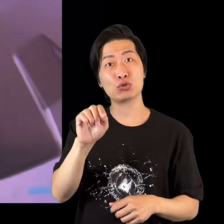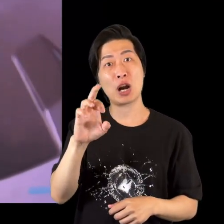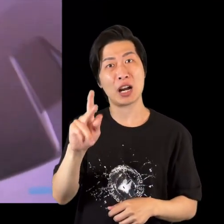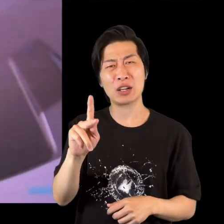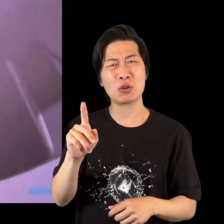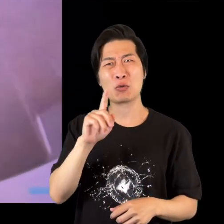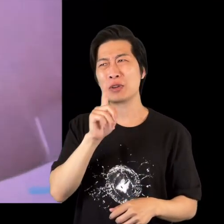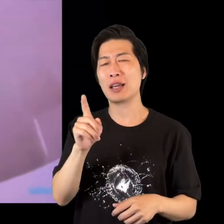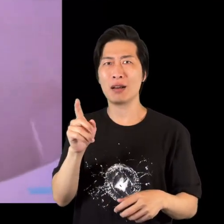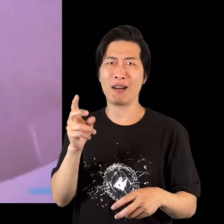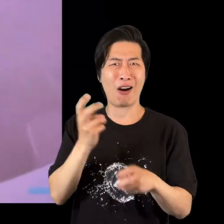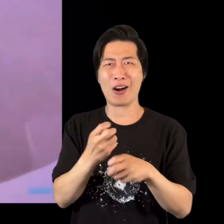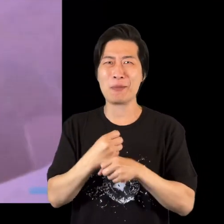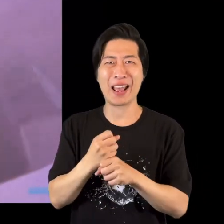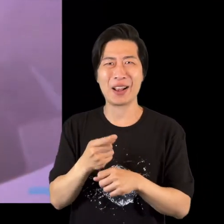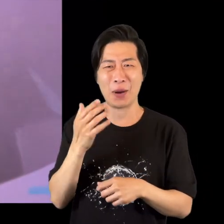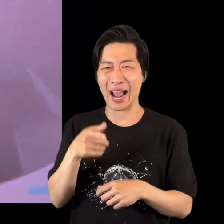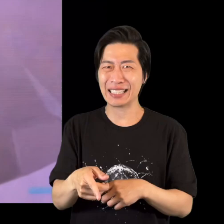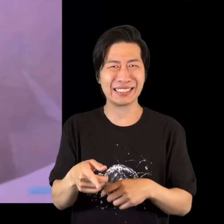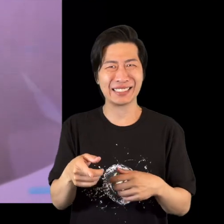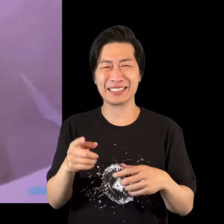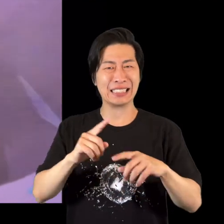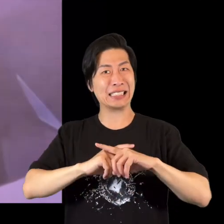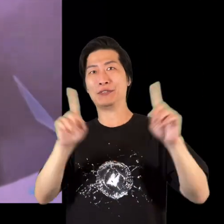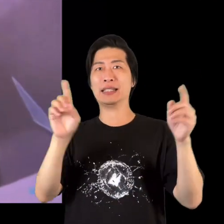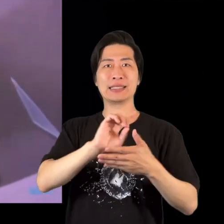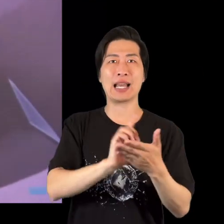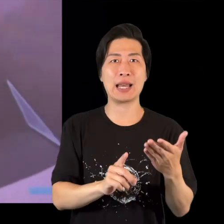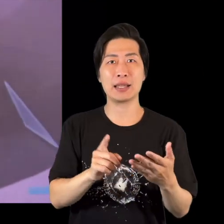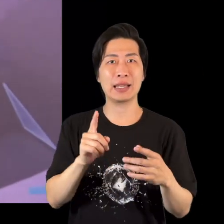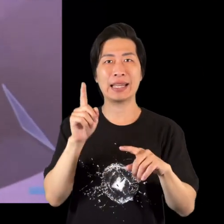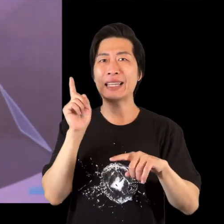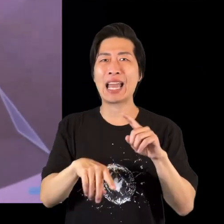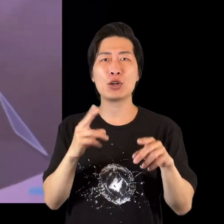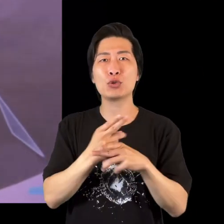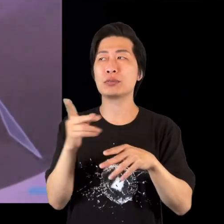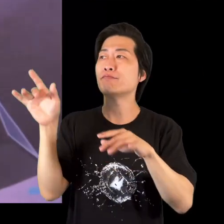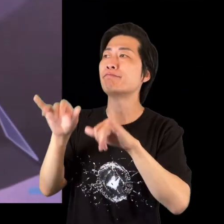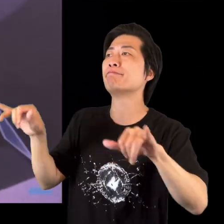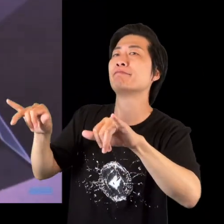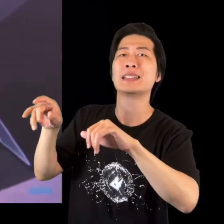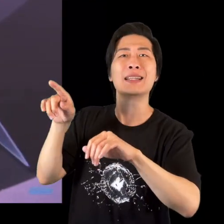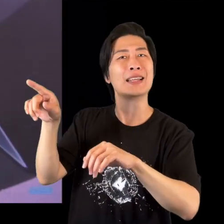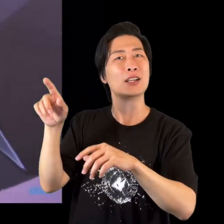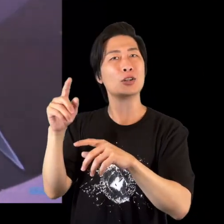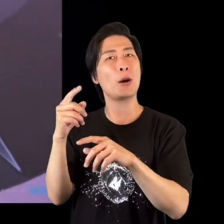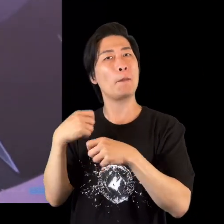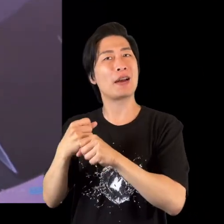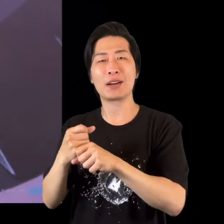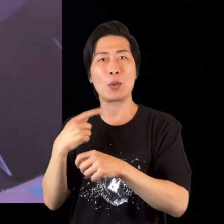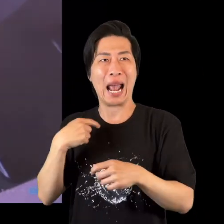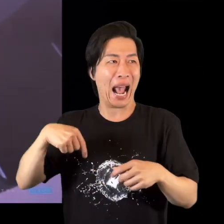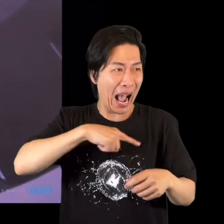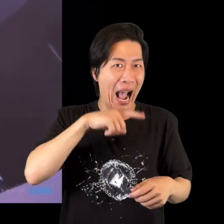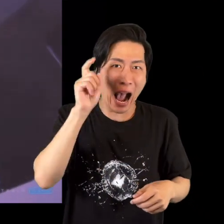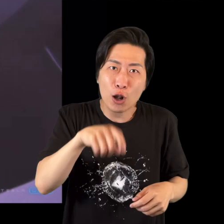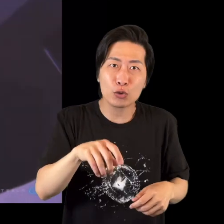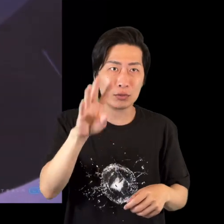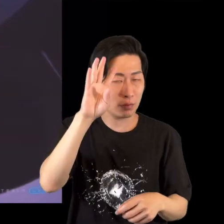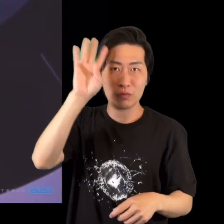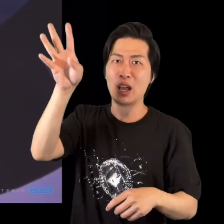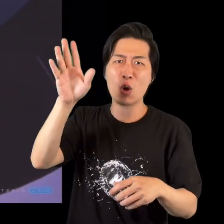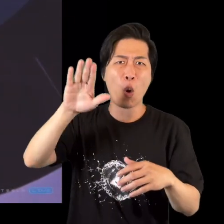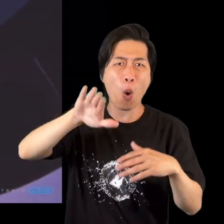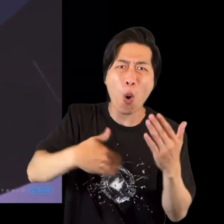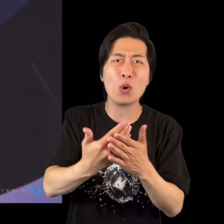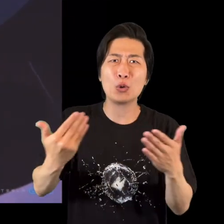had to invent a whole new set of manufacturing techniques to build an